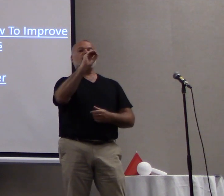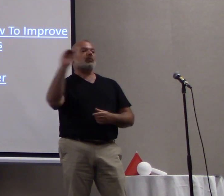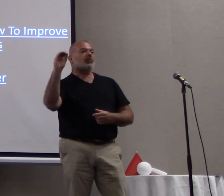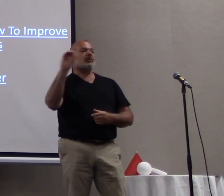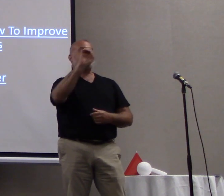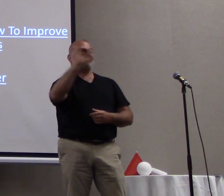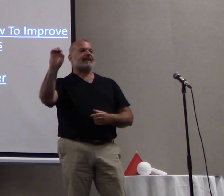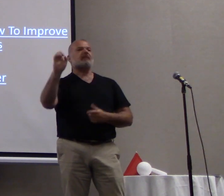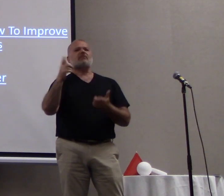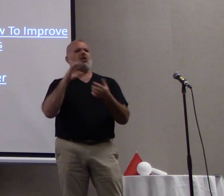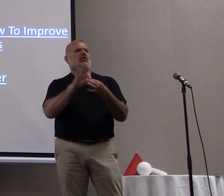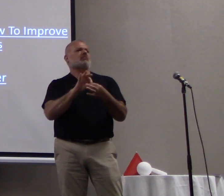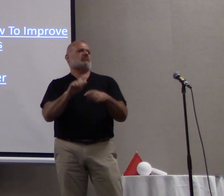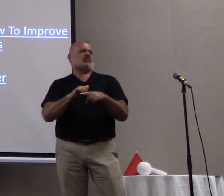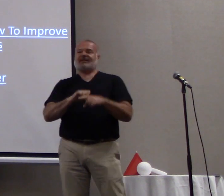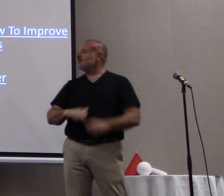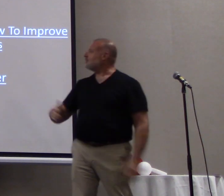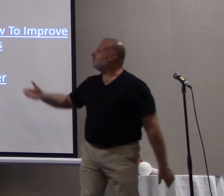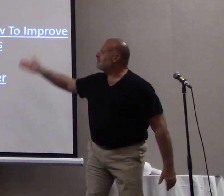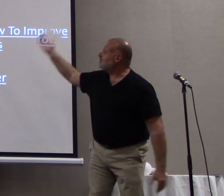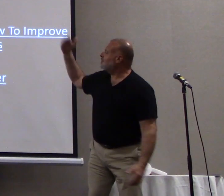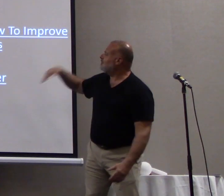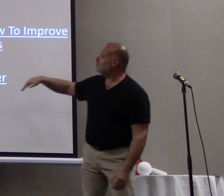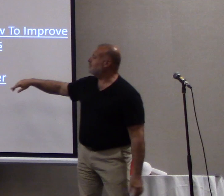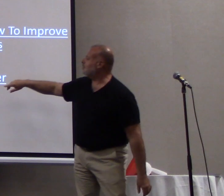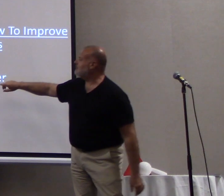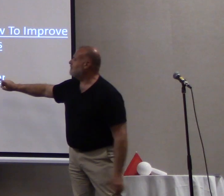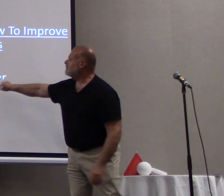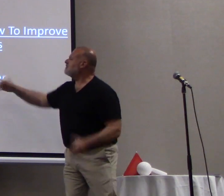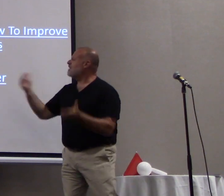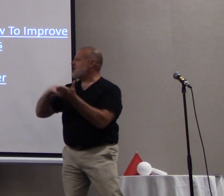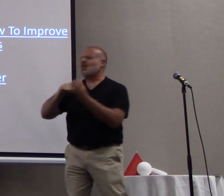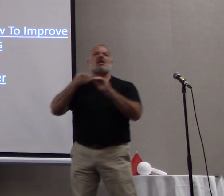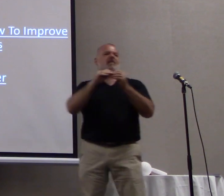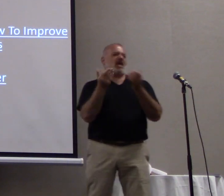ING, ST, ooh and E, and things like that. So it's just good practice.